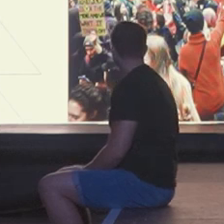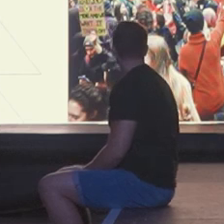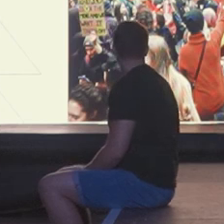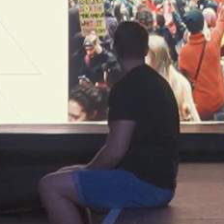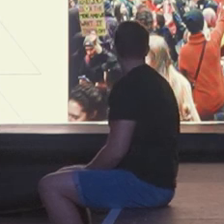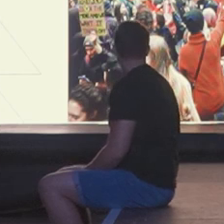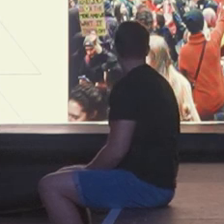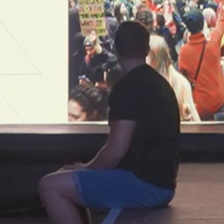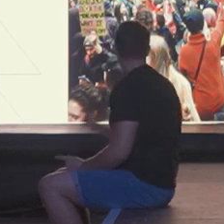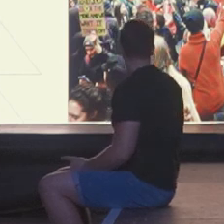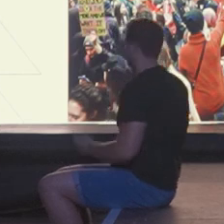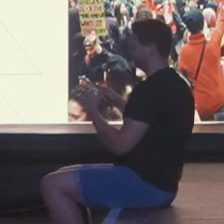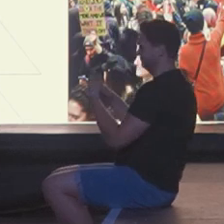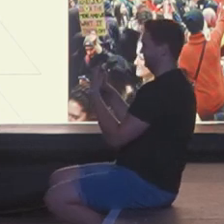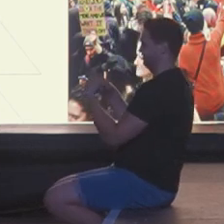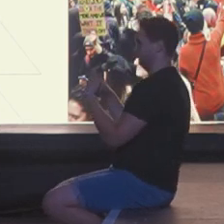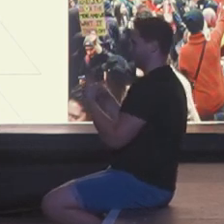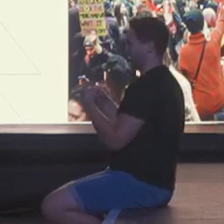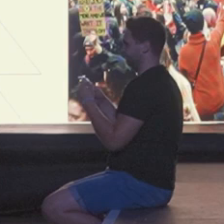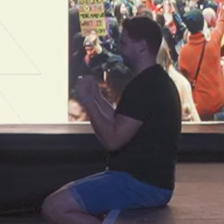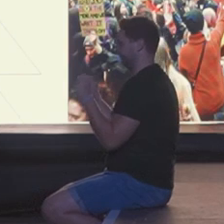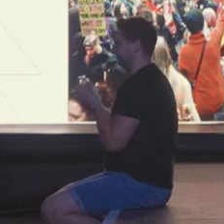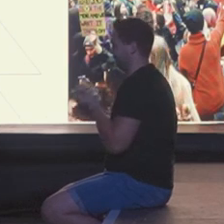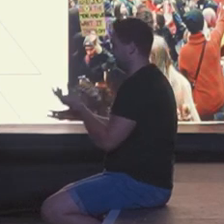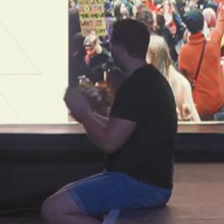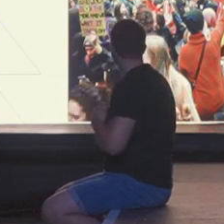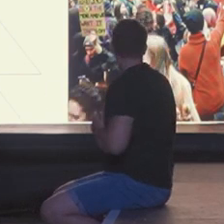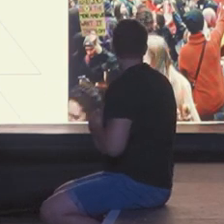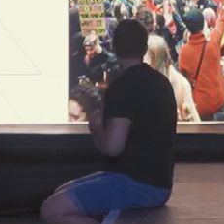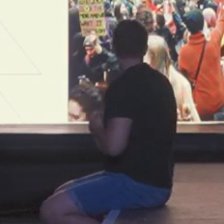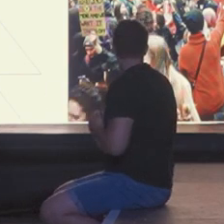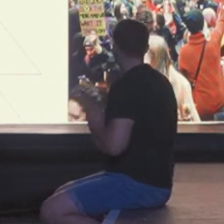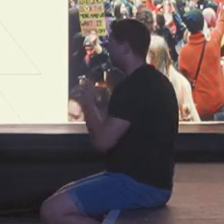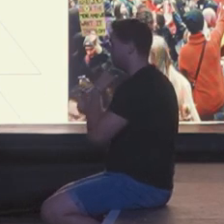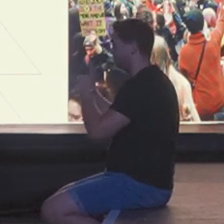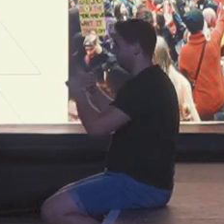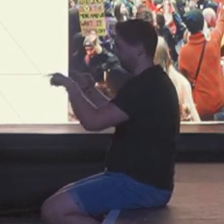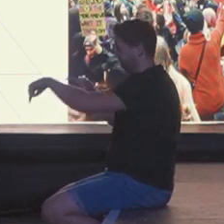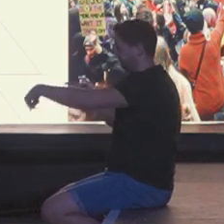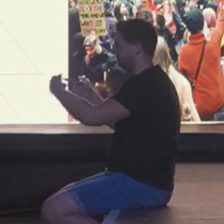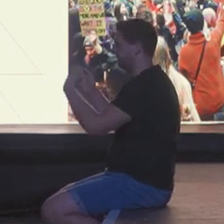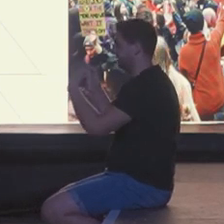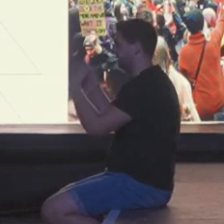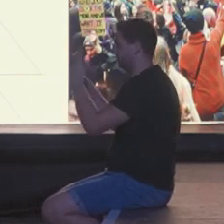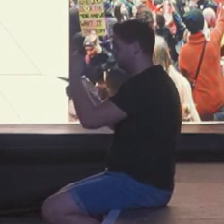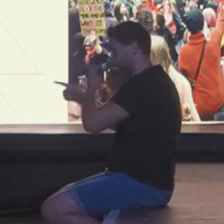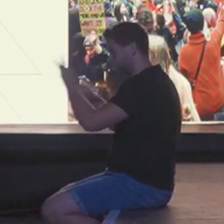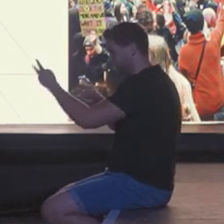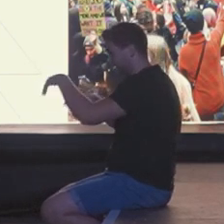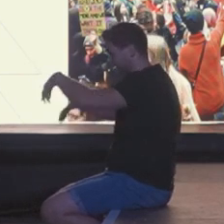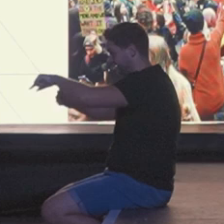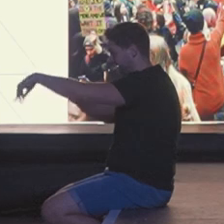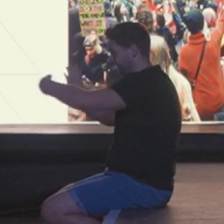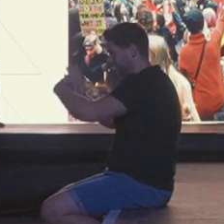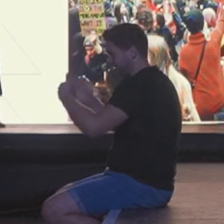Yeah, so just maybe I'll give a quick thing of what things are maybe coming up. Could be interesting. So yeah, like Claudia said, we've got 2 weeks of action happening in